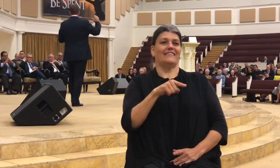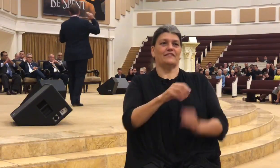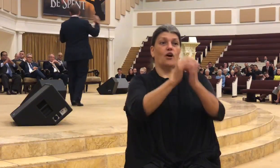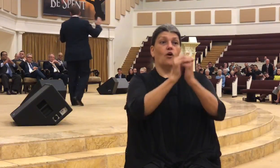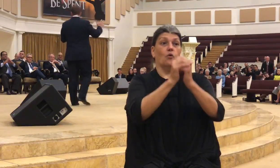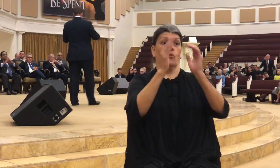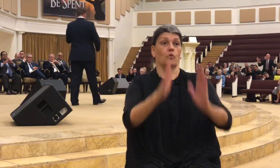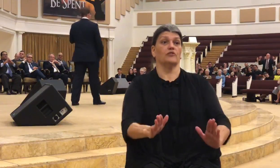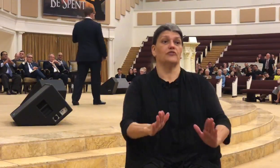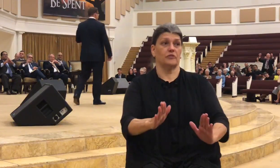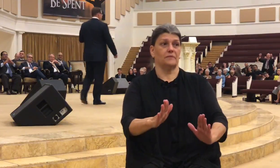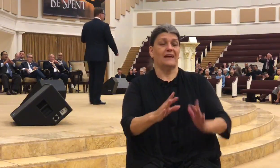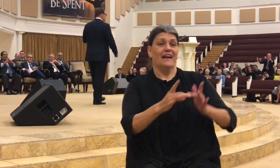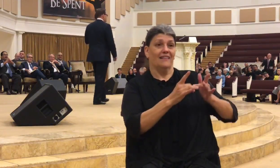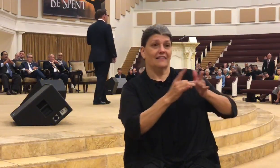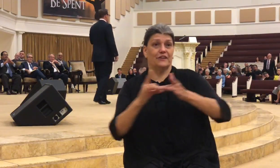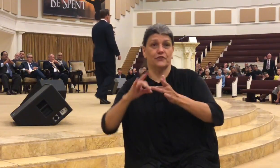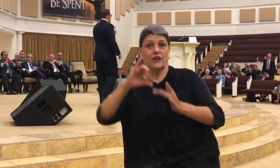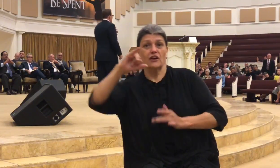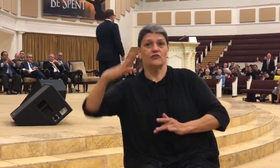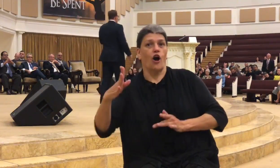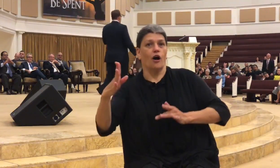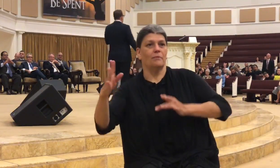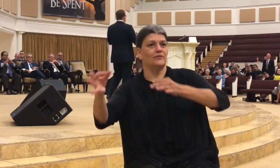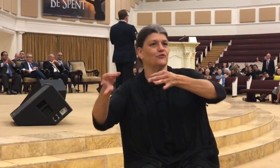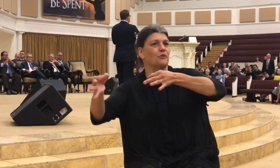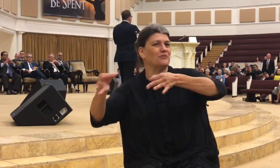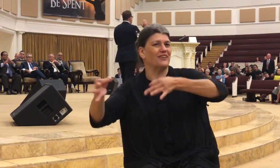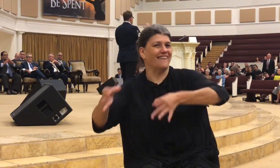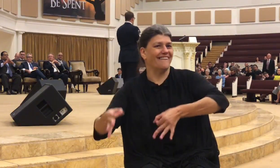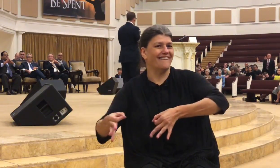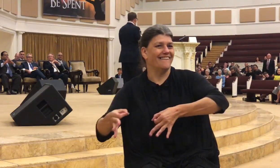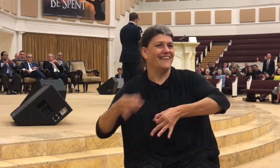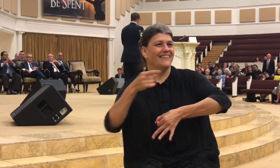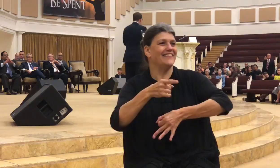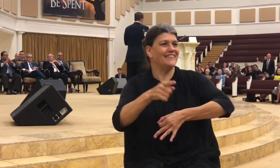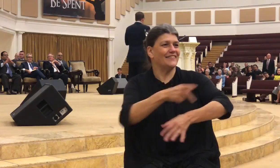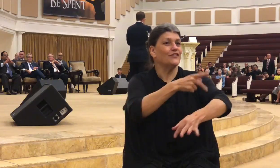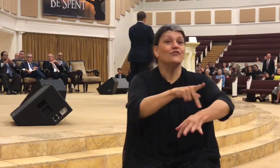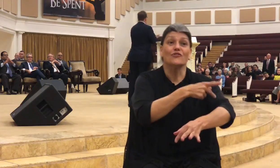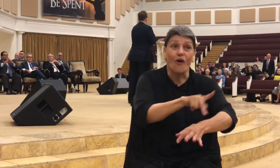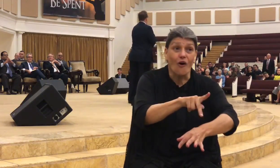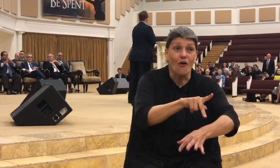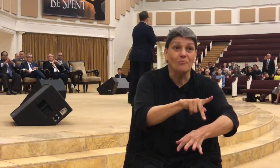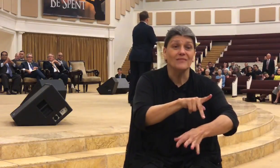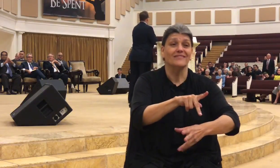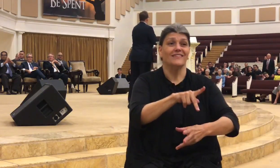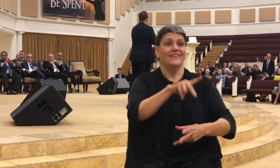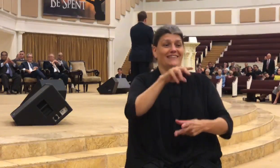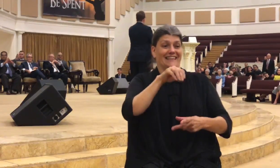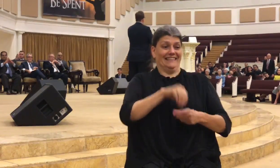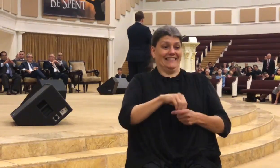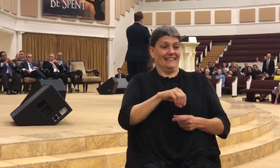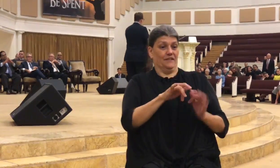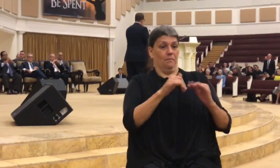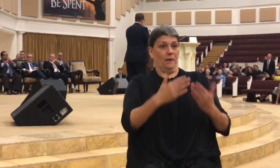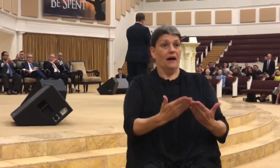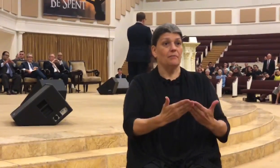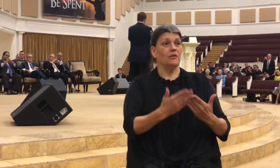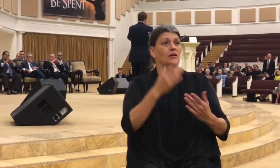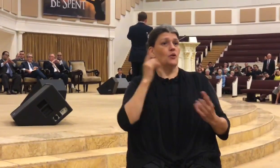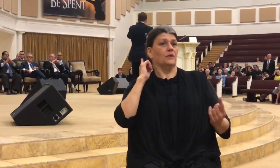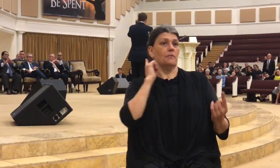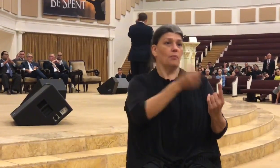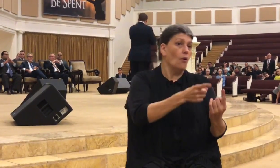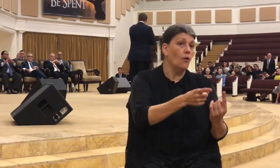leader's job description. This is a psalm that is in there with the